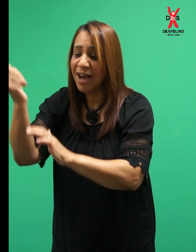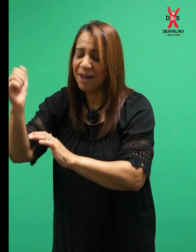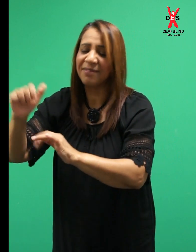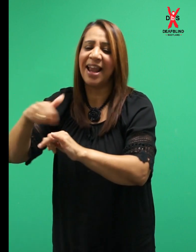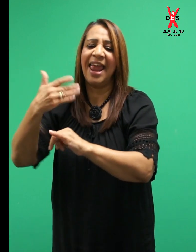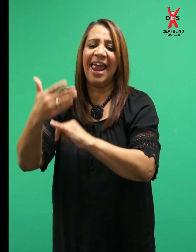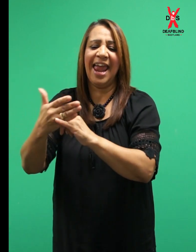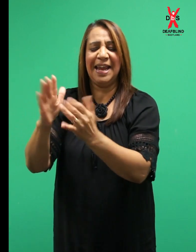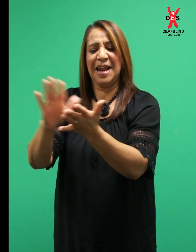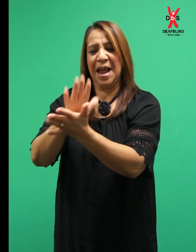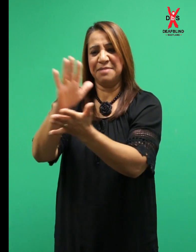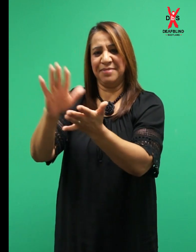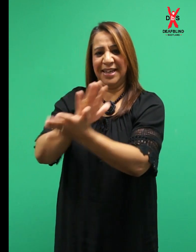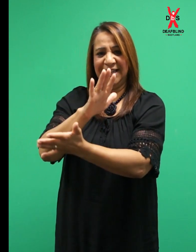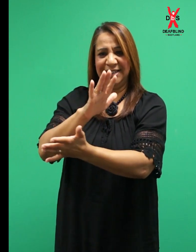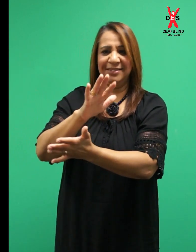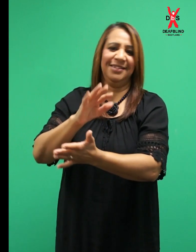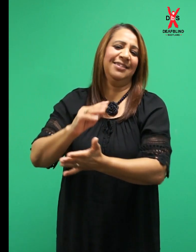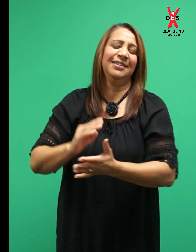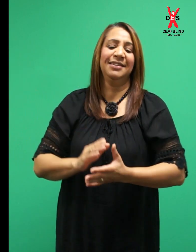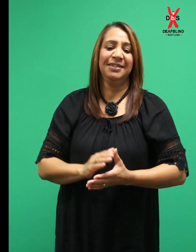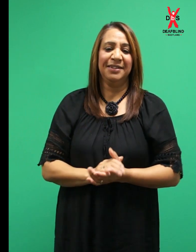my own happy ending.